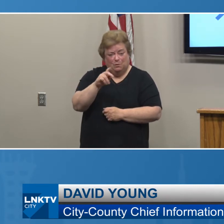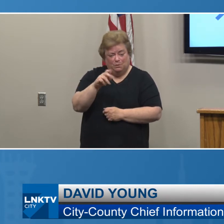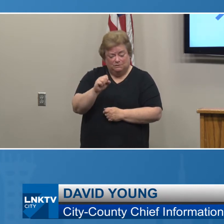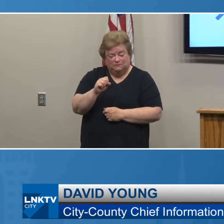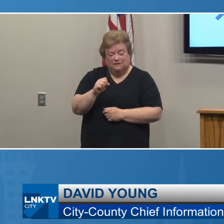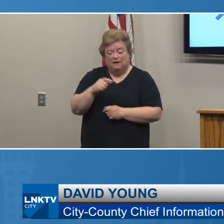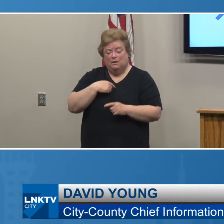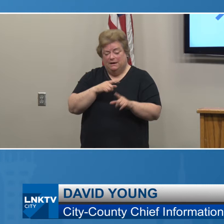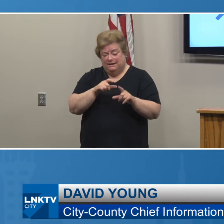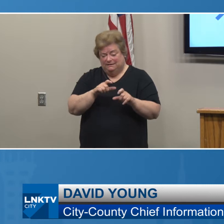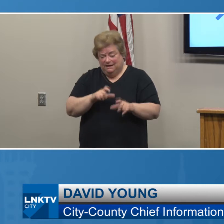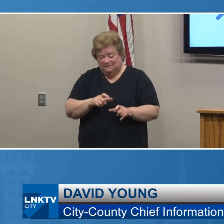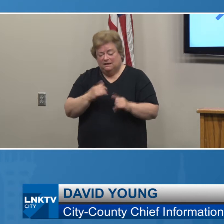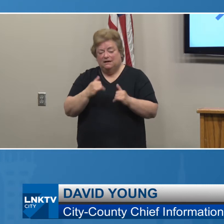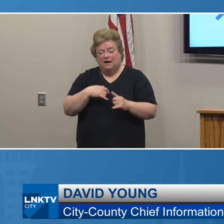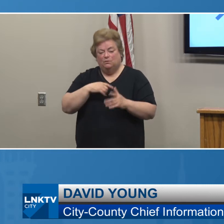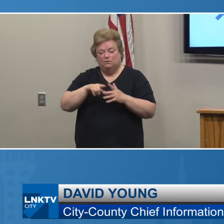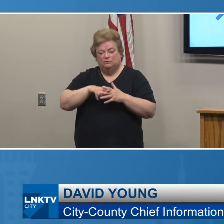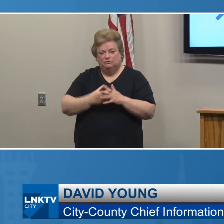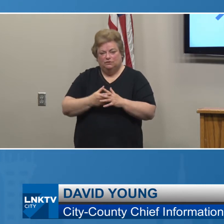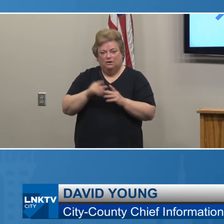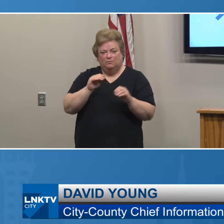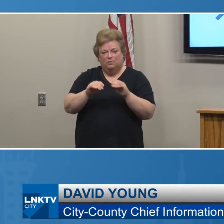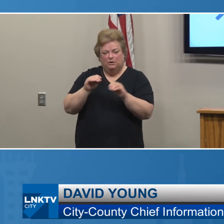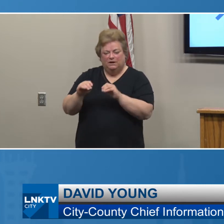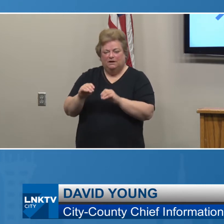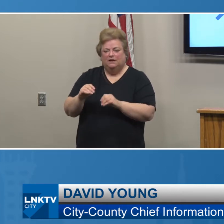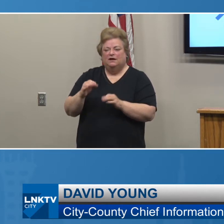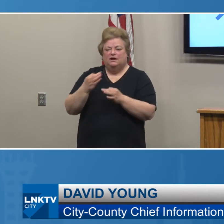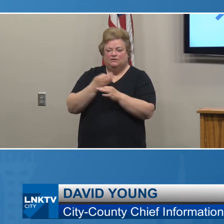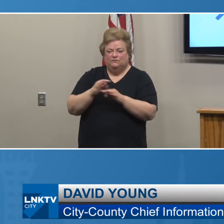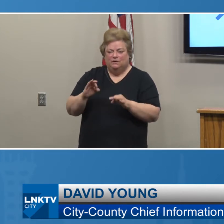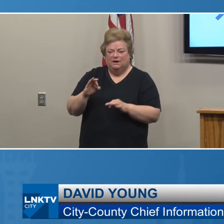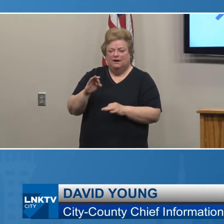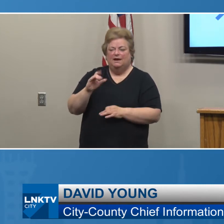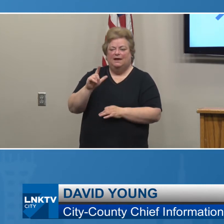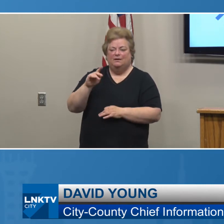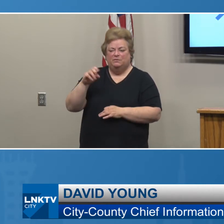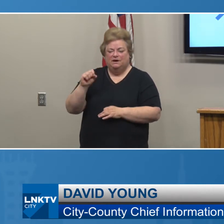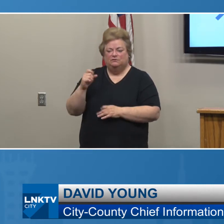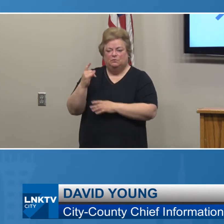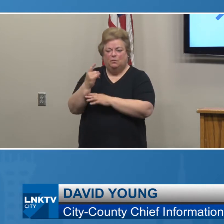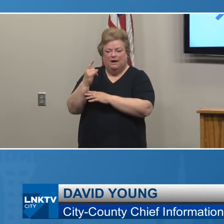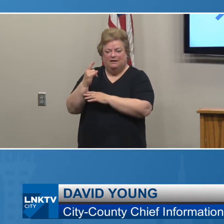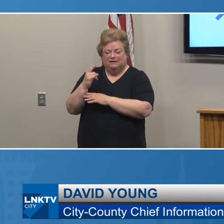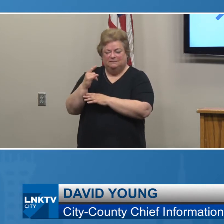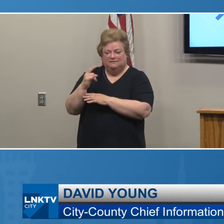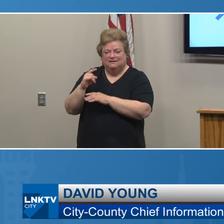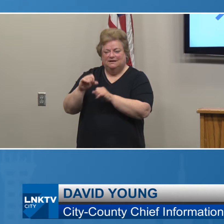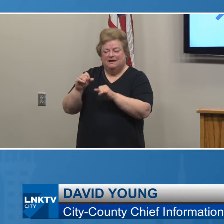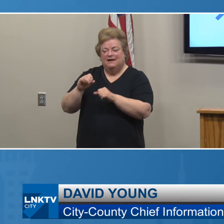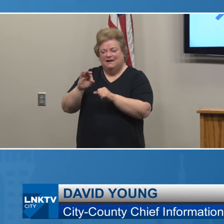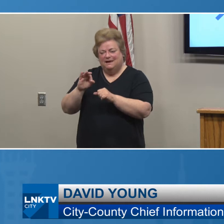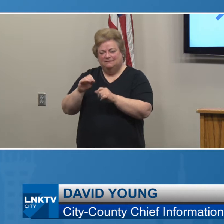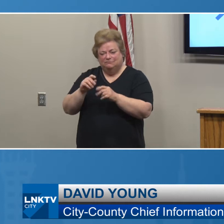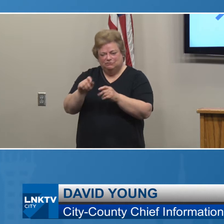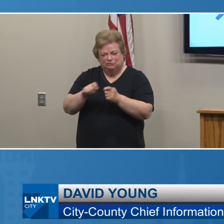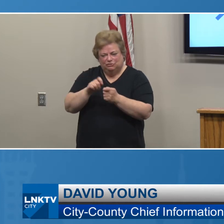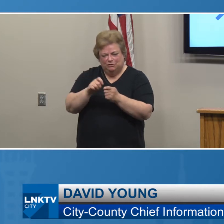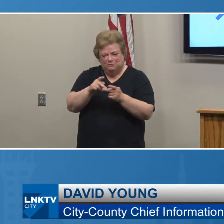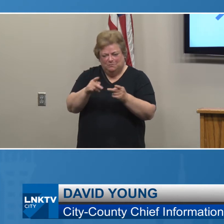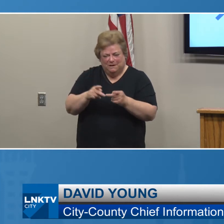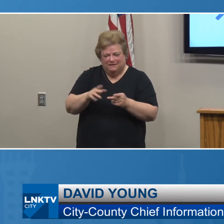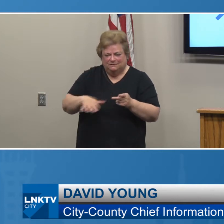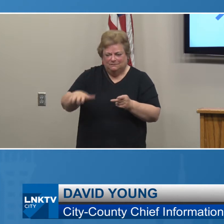ALLO and LPS will begin installing free LPS wireless service in certain locations around the city with the